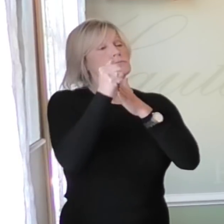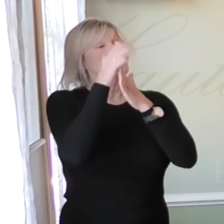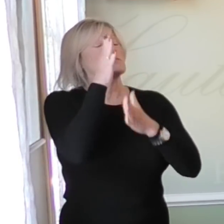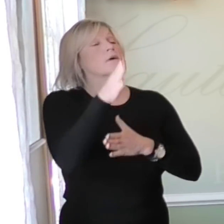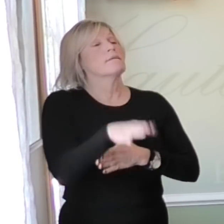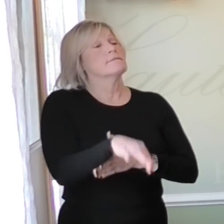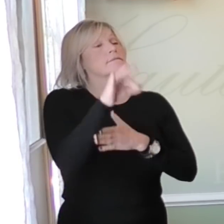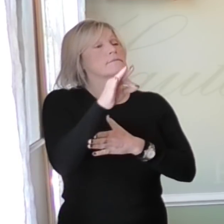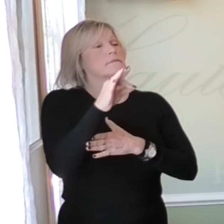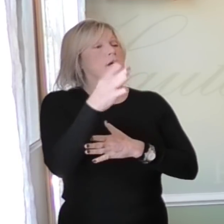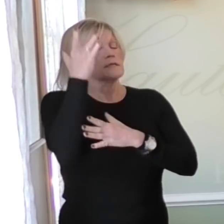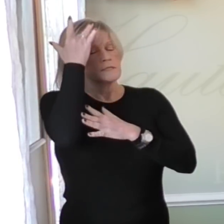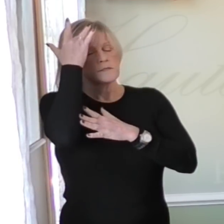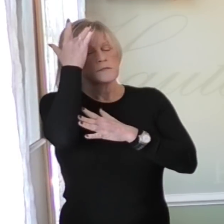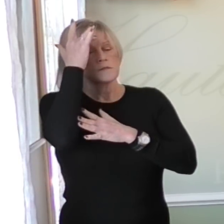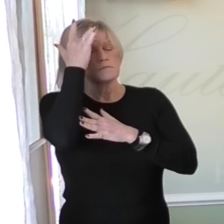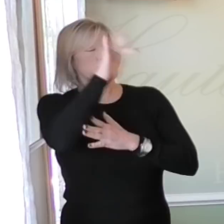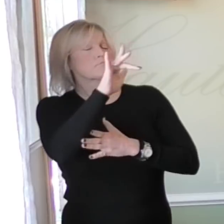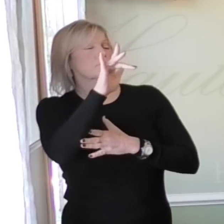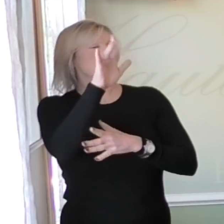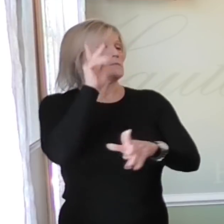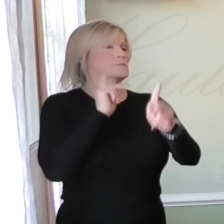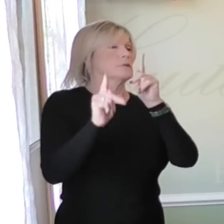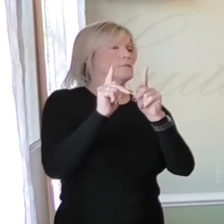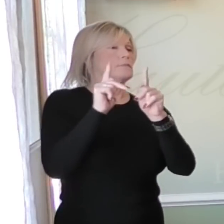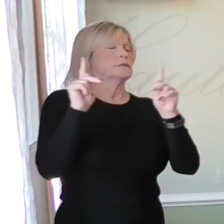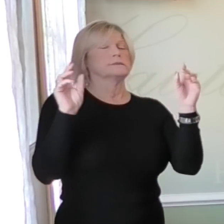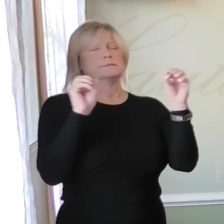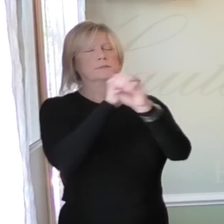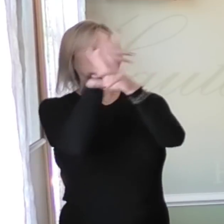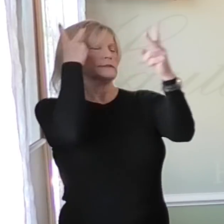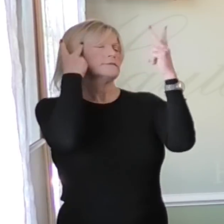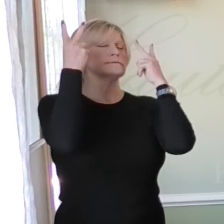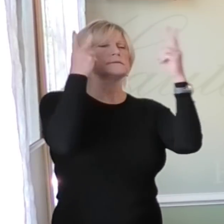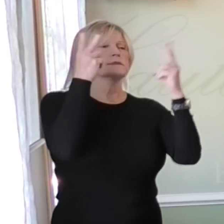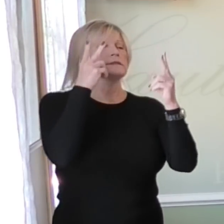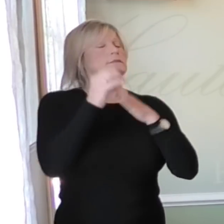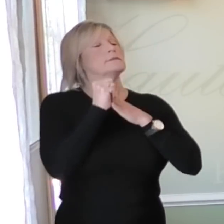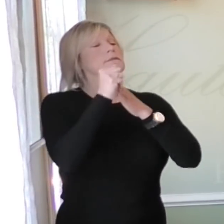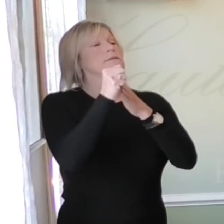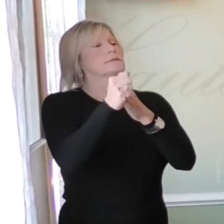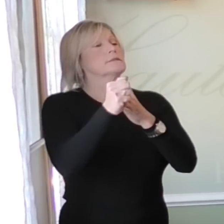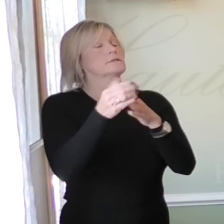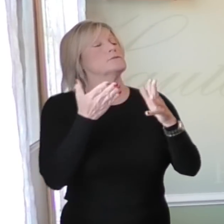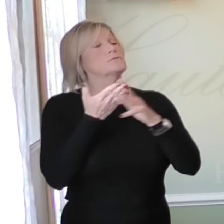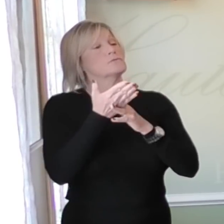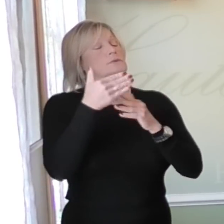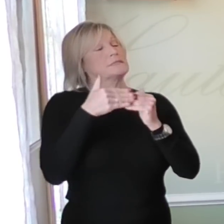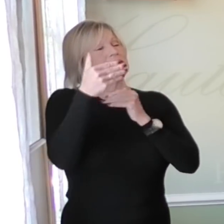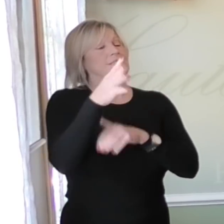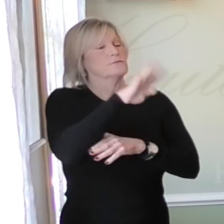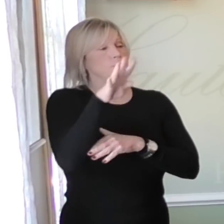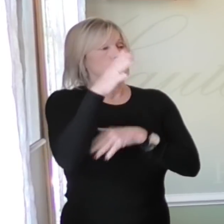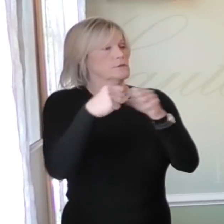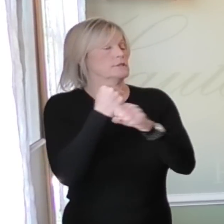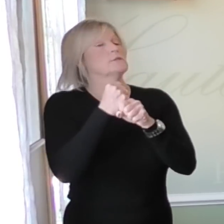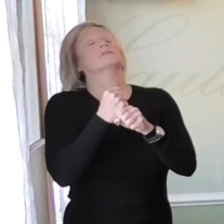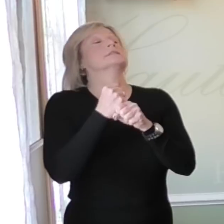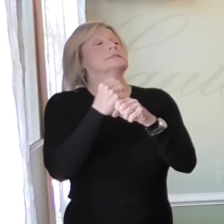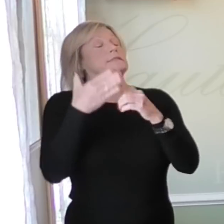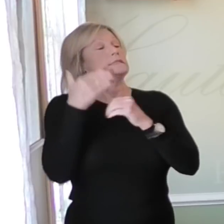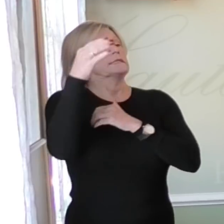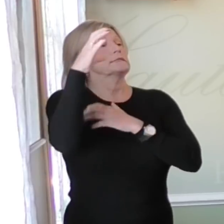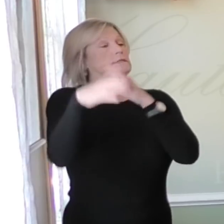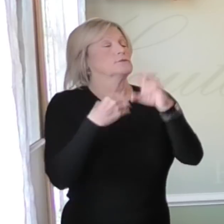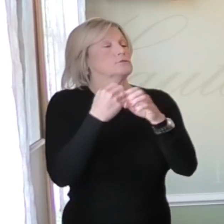find the brightest minds, the clearest eyes to guide us through this old town's next 44 years, this town's next century